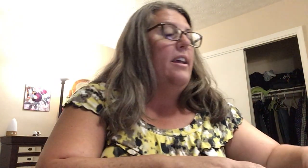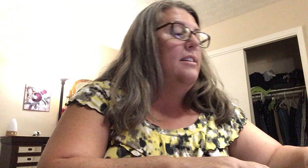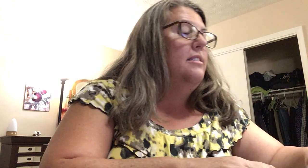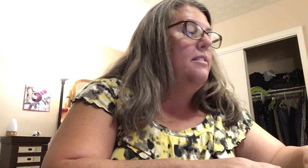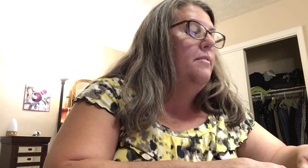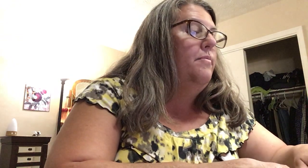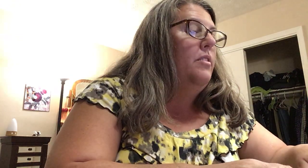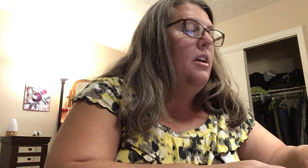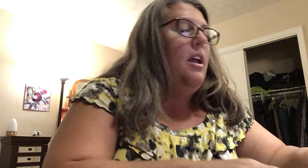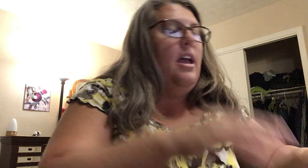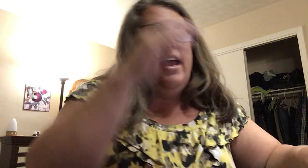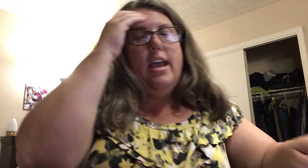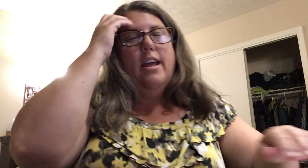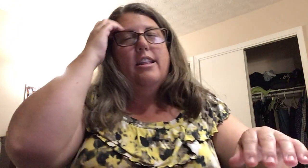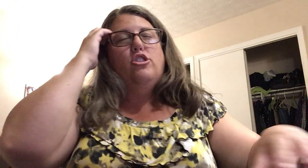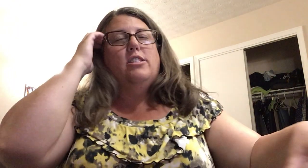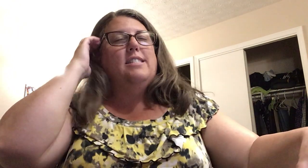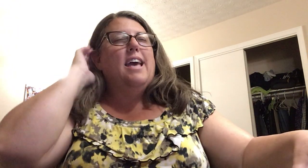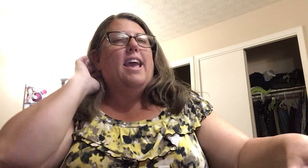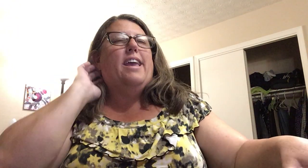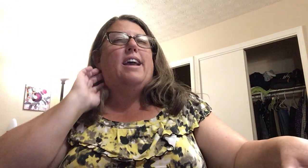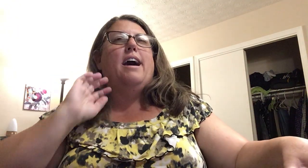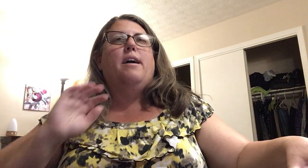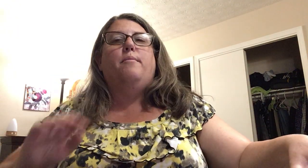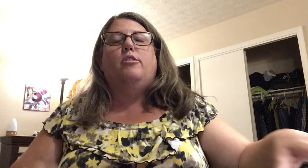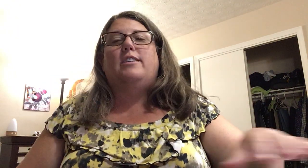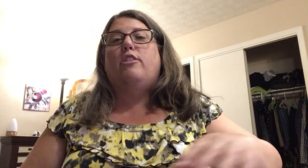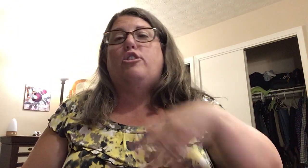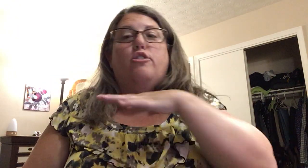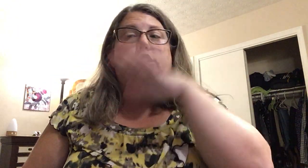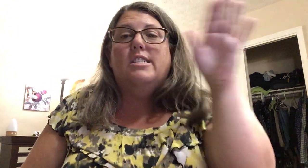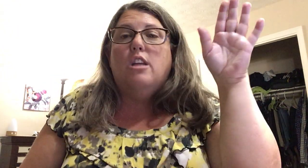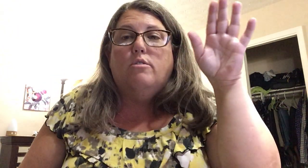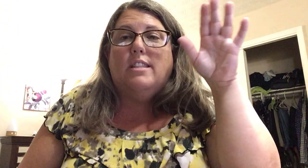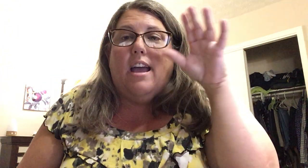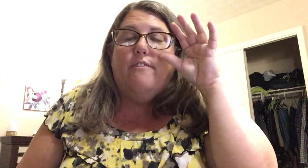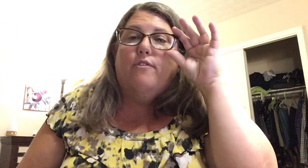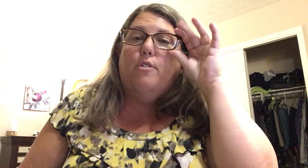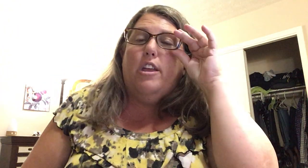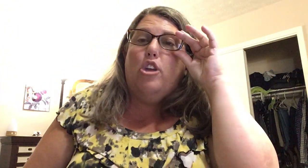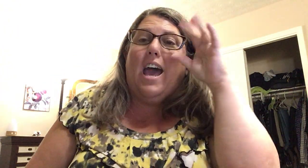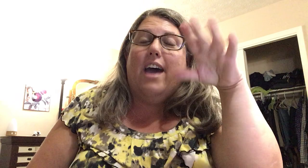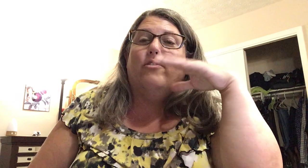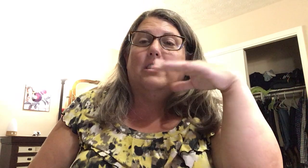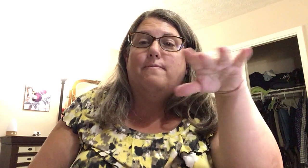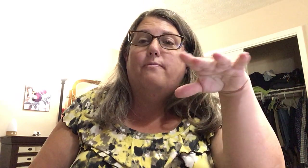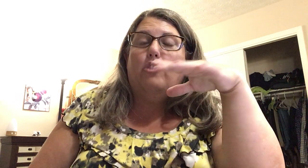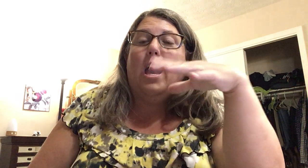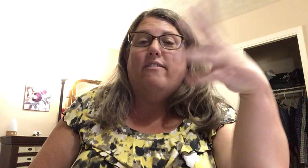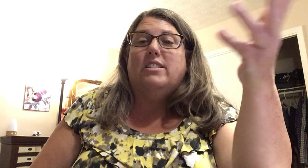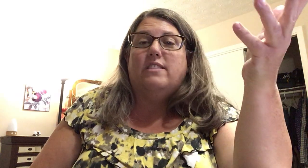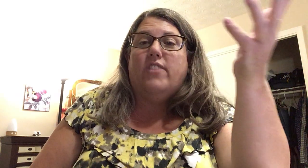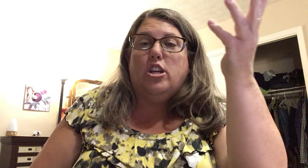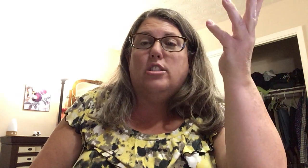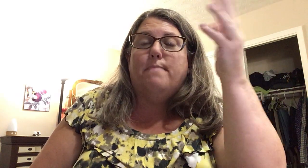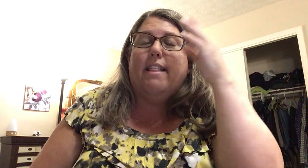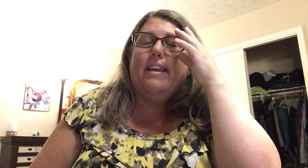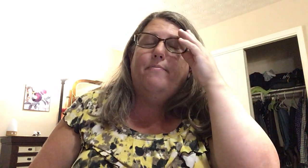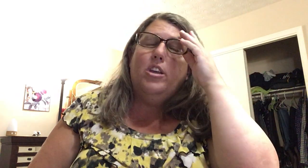is. Let's just say they're telling you there is no sign for it. You have to finger spell it.